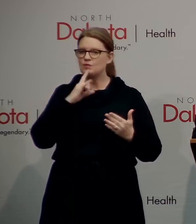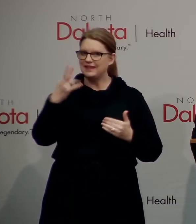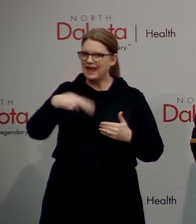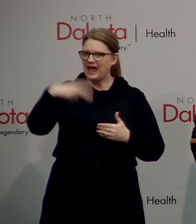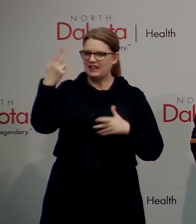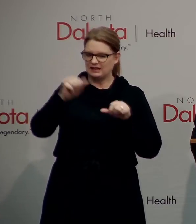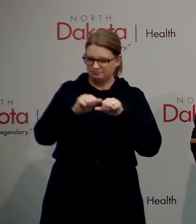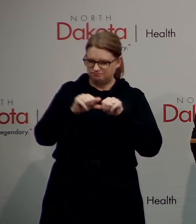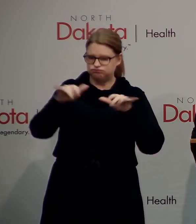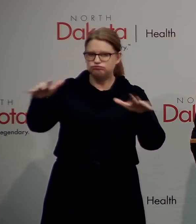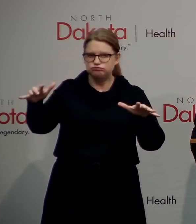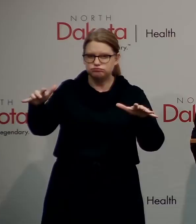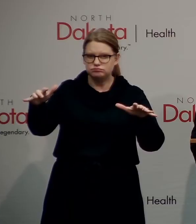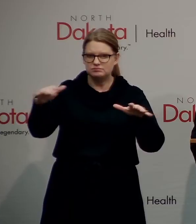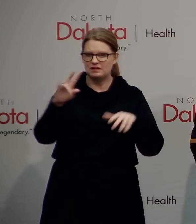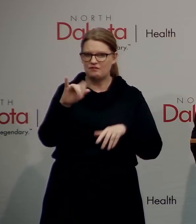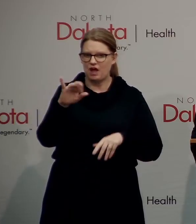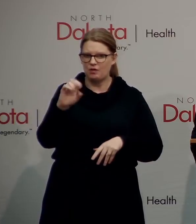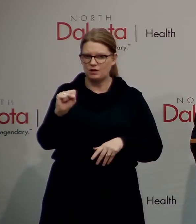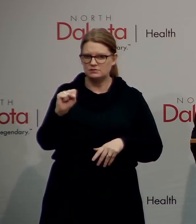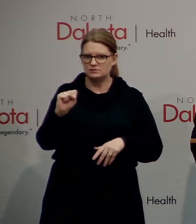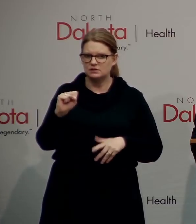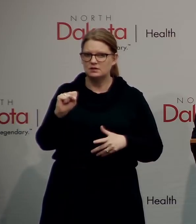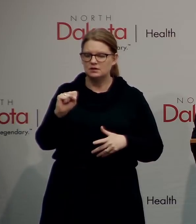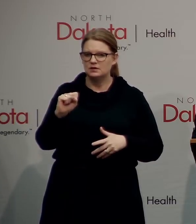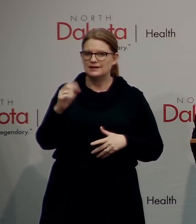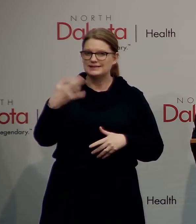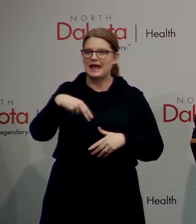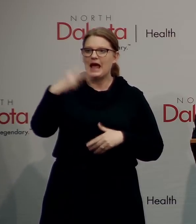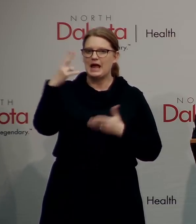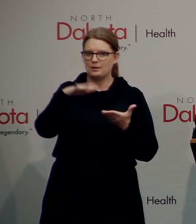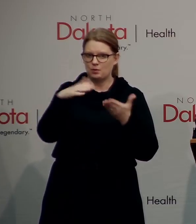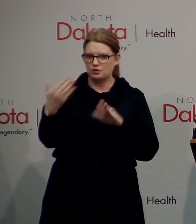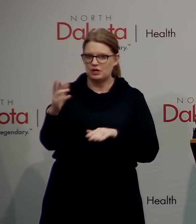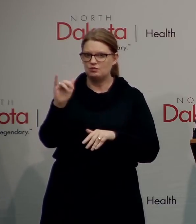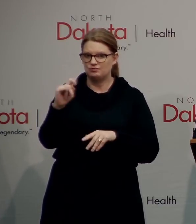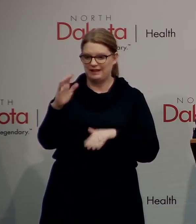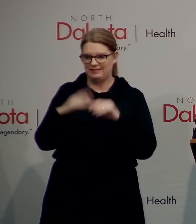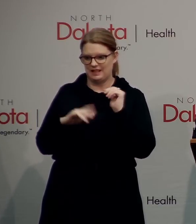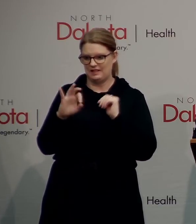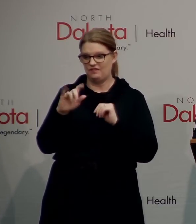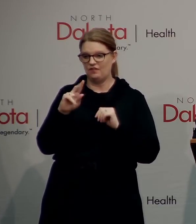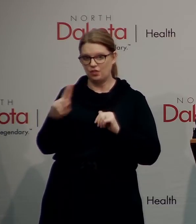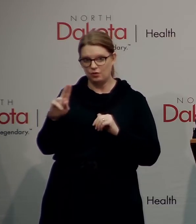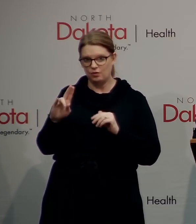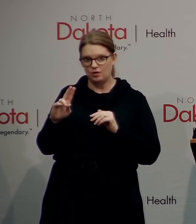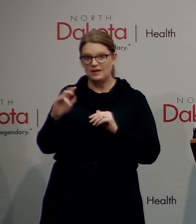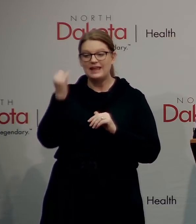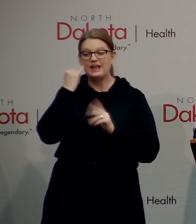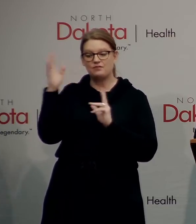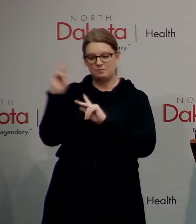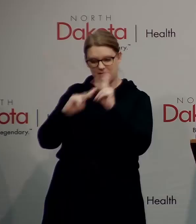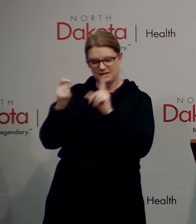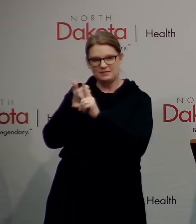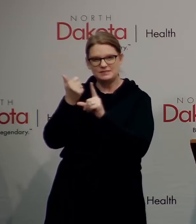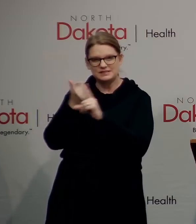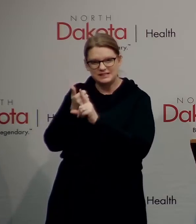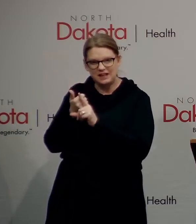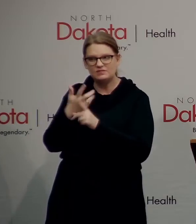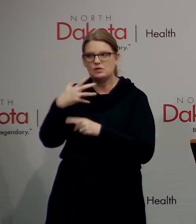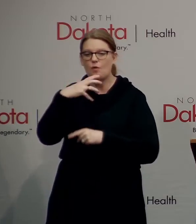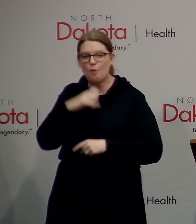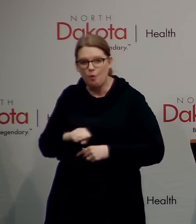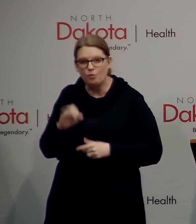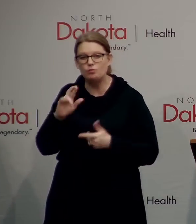contagious virus, which has a higher mortality rate than the flu for people with underlying health conditions and people that are